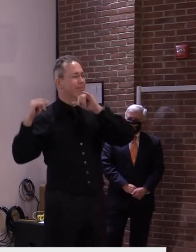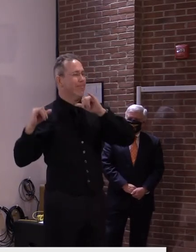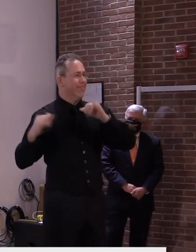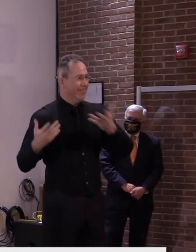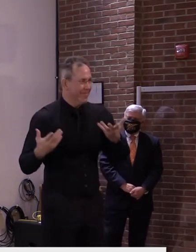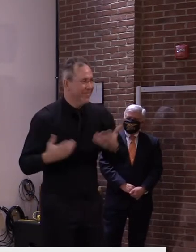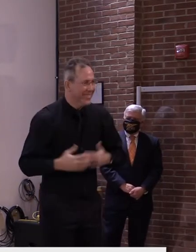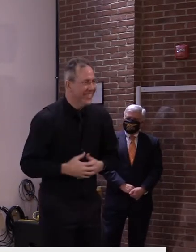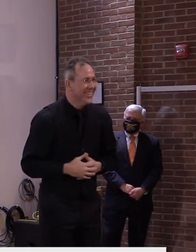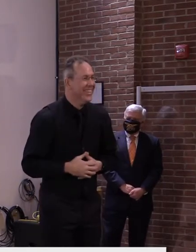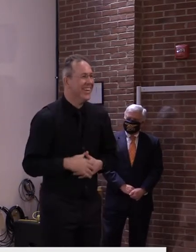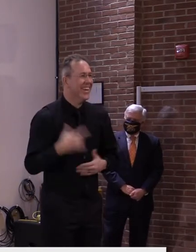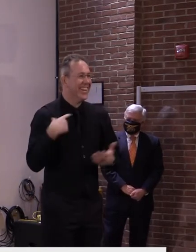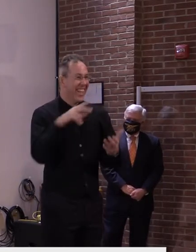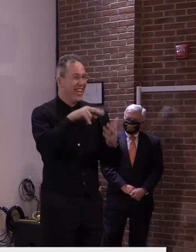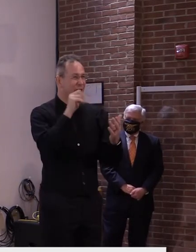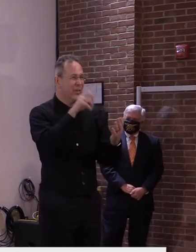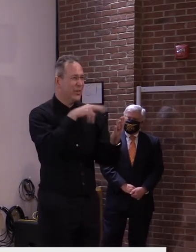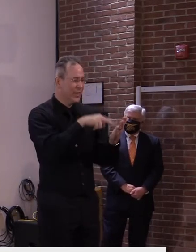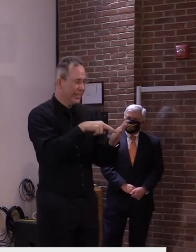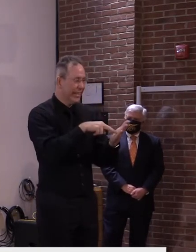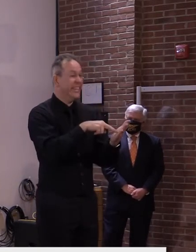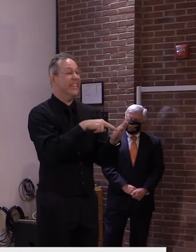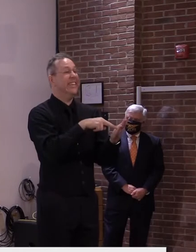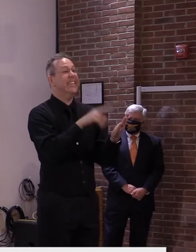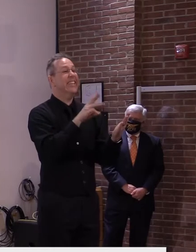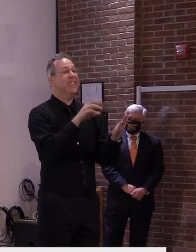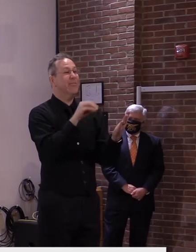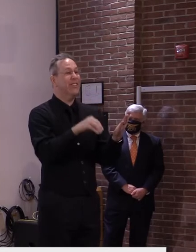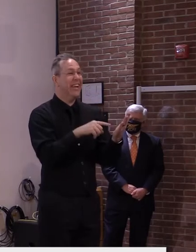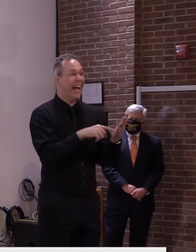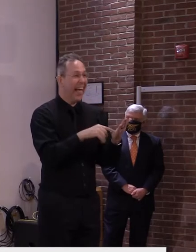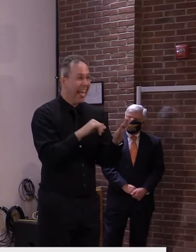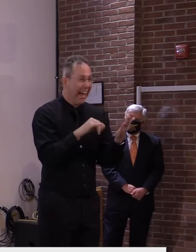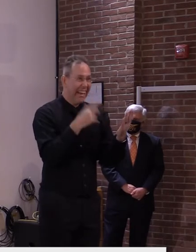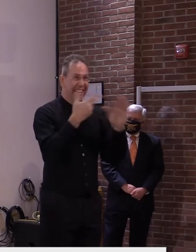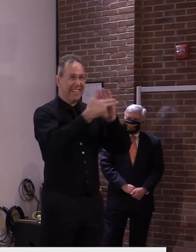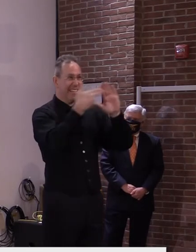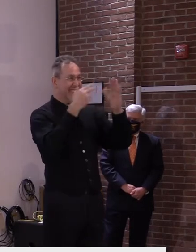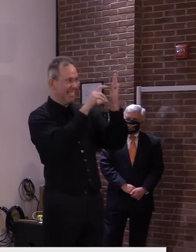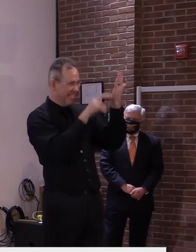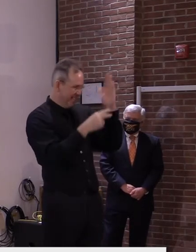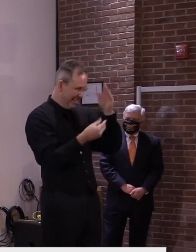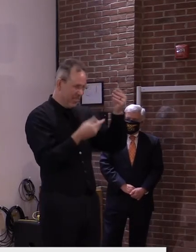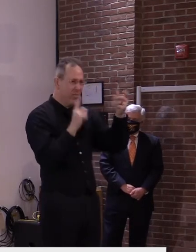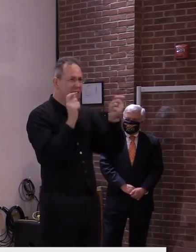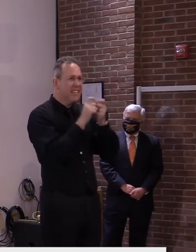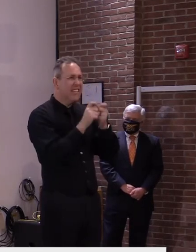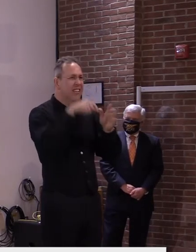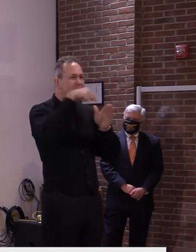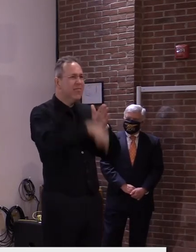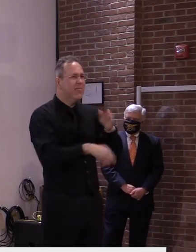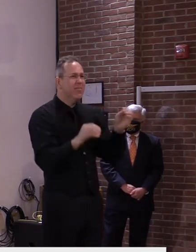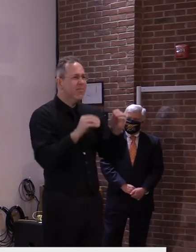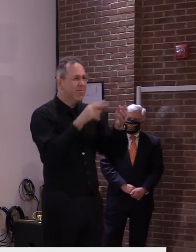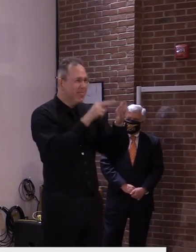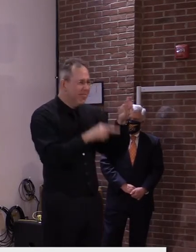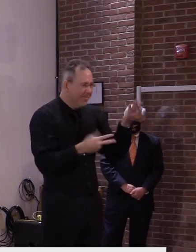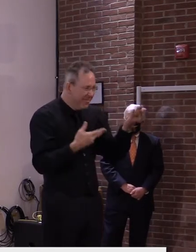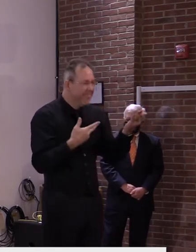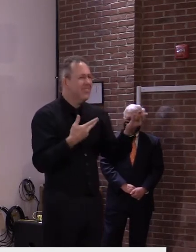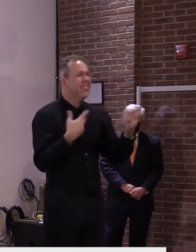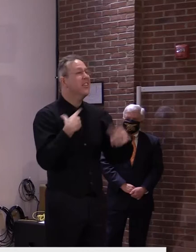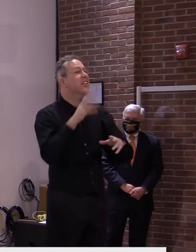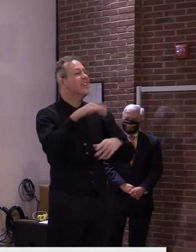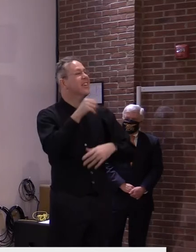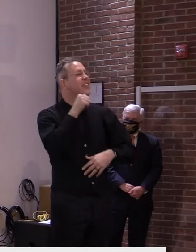of news without any of the details. Kind of like the 860 doses, but we don't really have any insight into